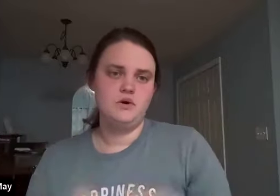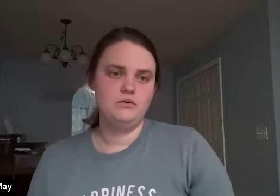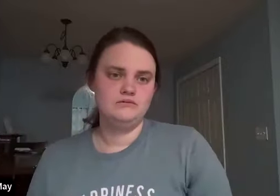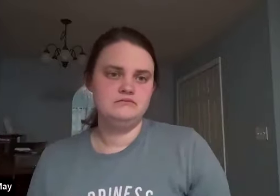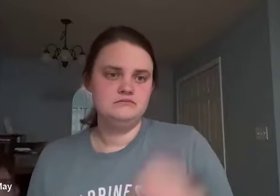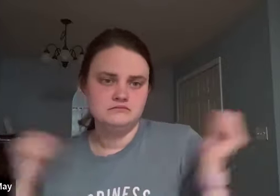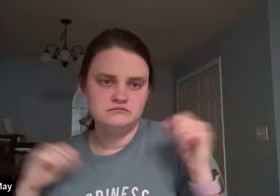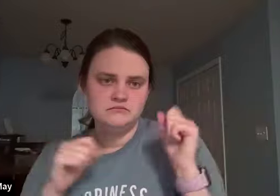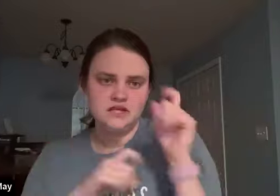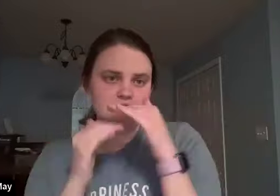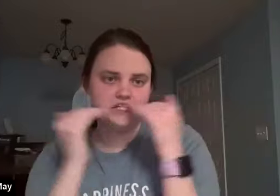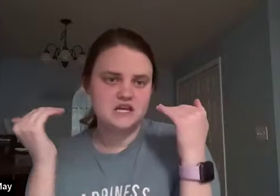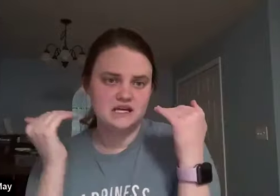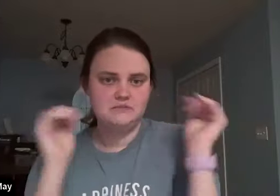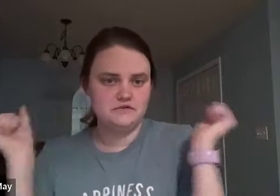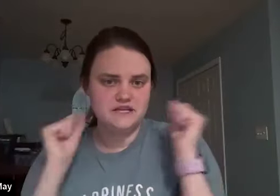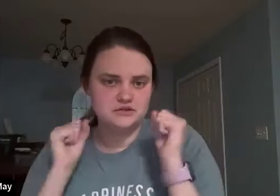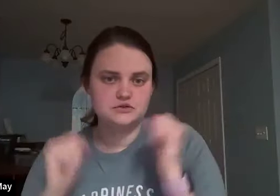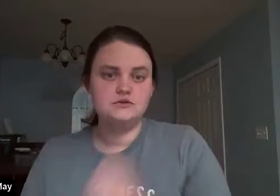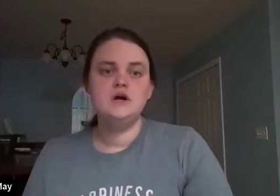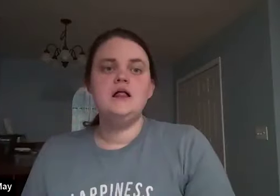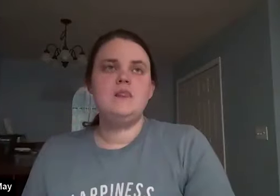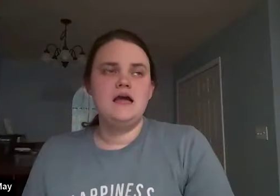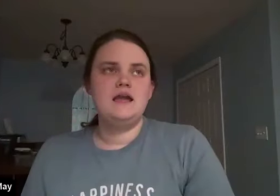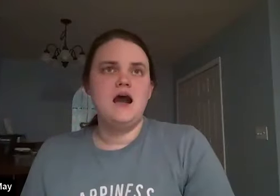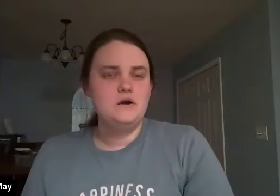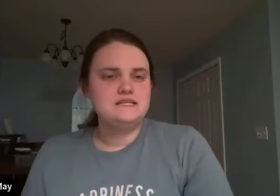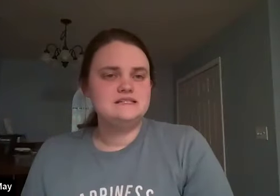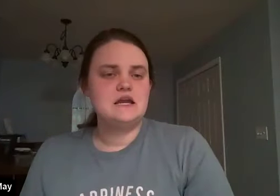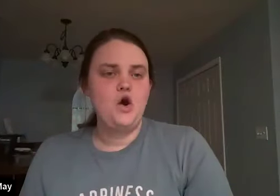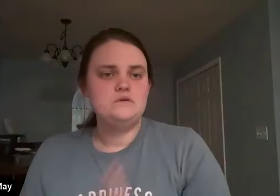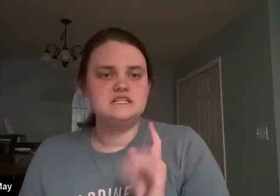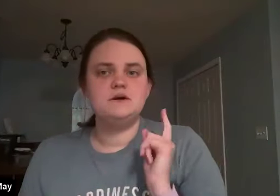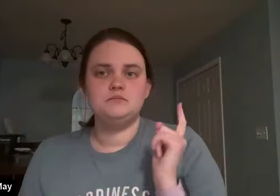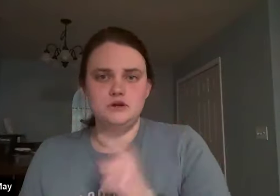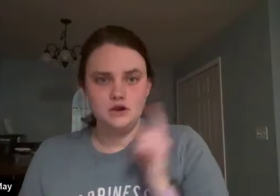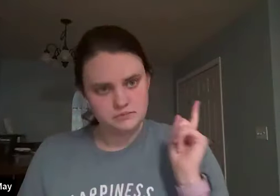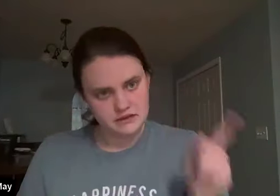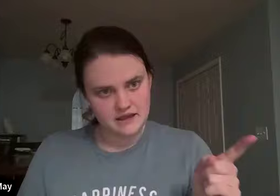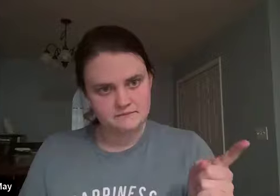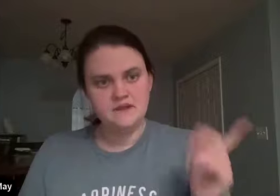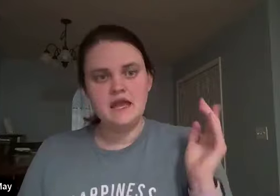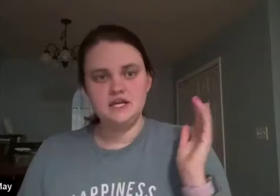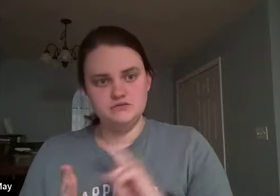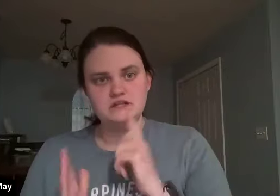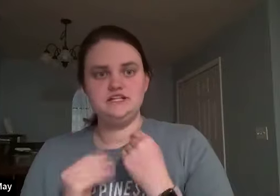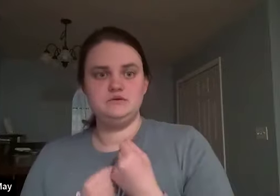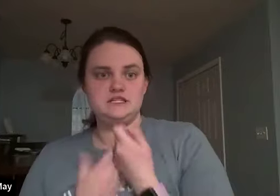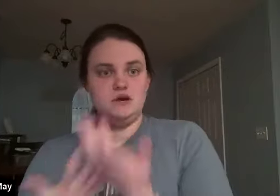cold. Like you want to just kind of keep your face neutral. Like I always like to say, almost think about you're putting on a play and you really need to express